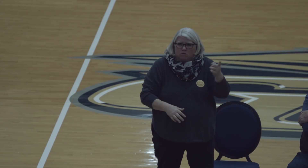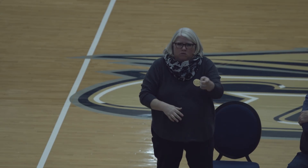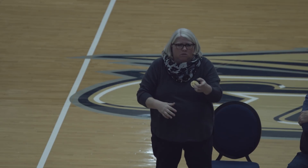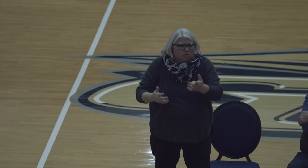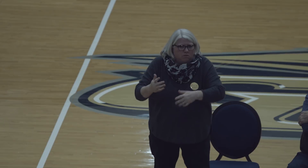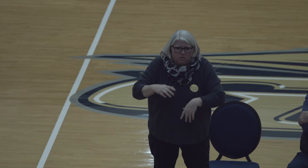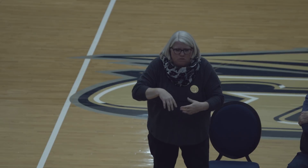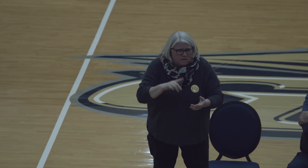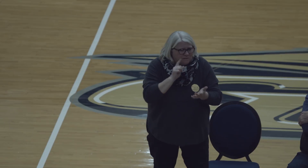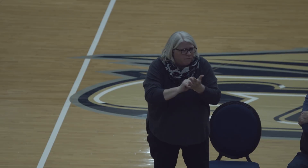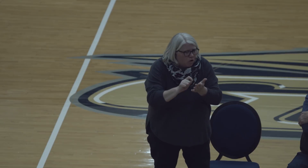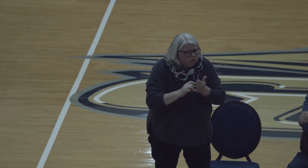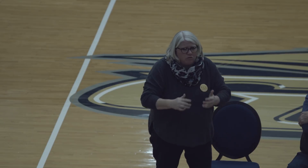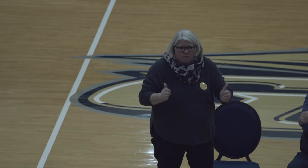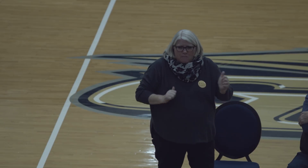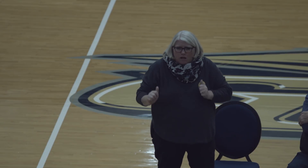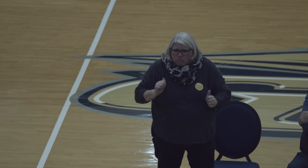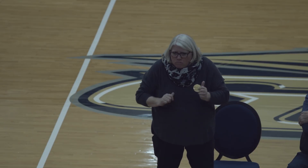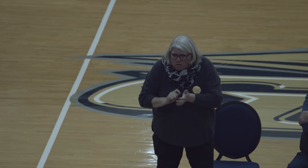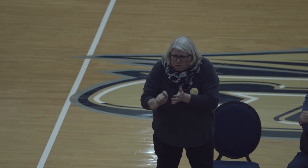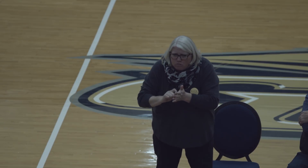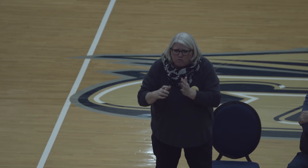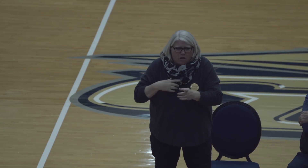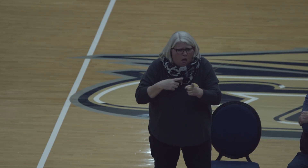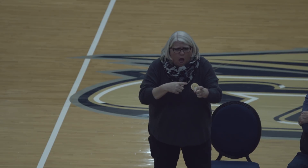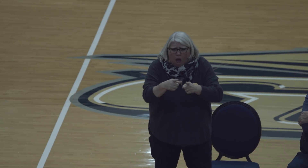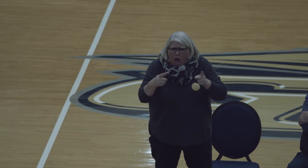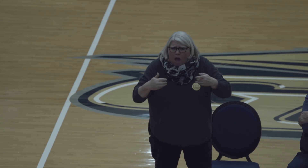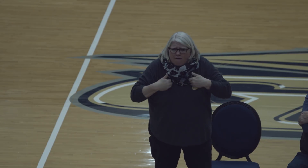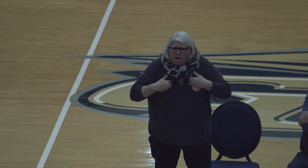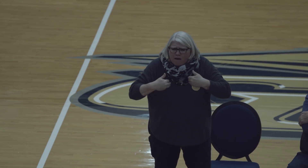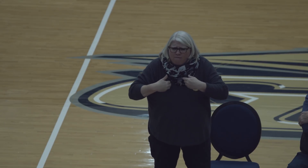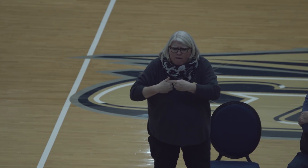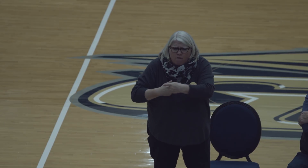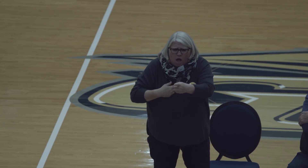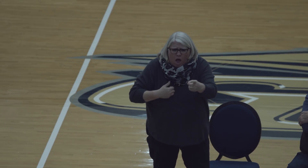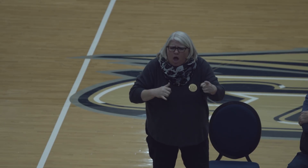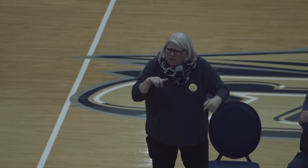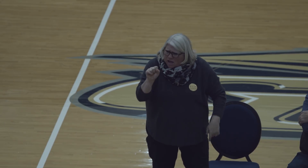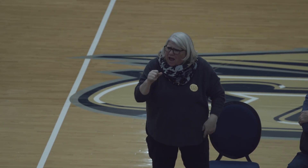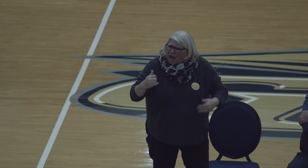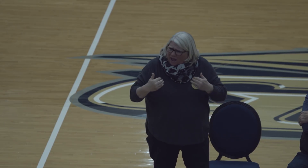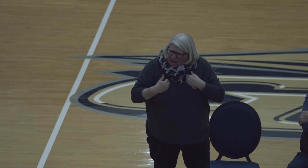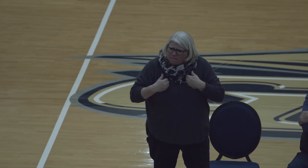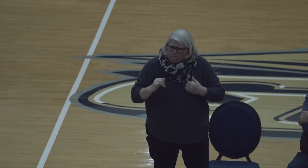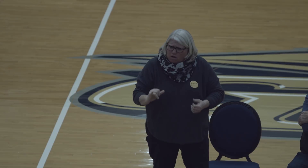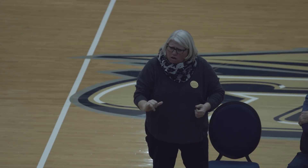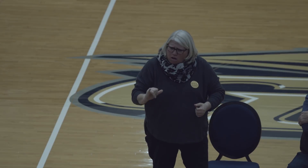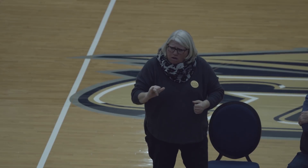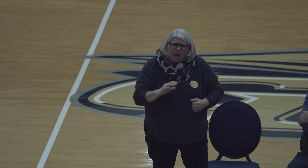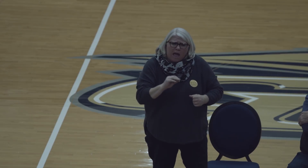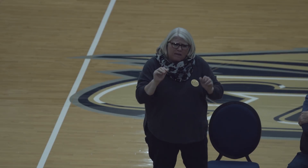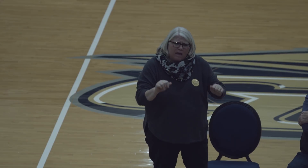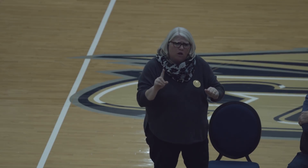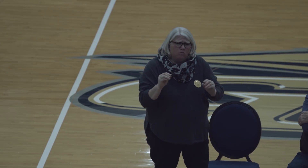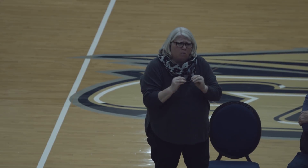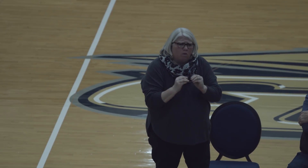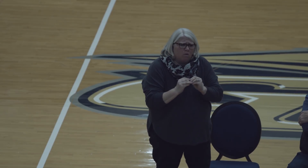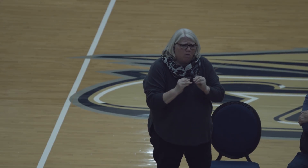have since, we found deaf writers, deaf lawyers, deaf everything, and we've got deaf leaders now.